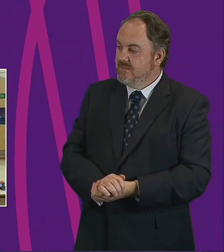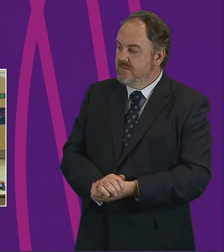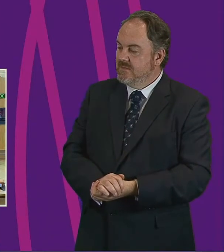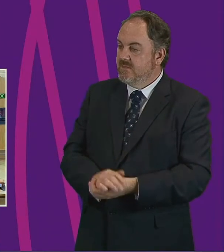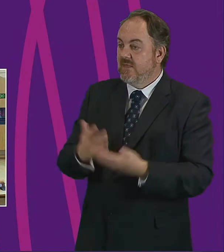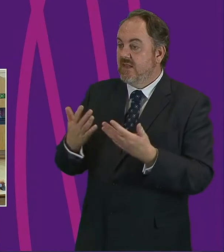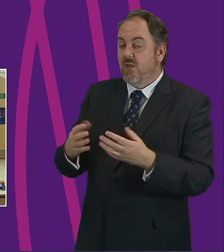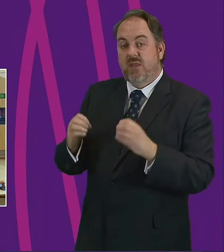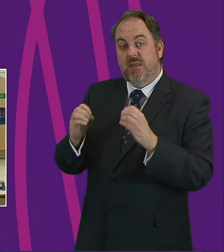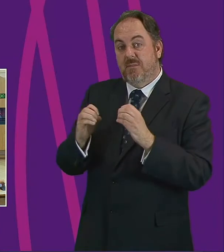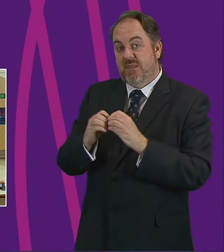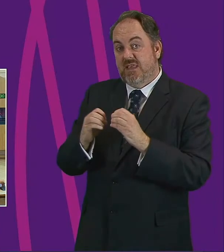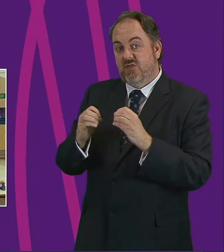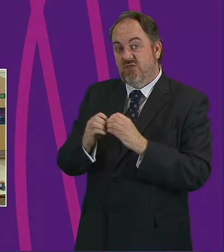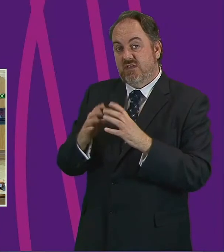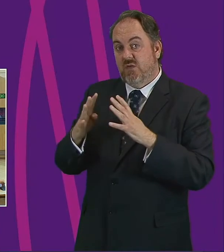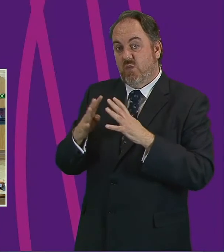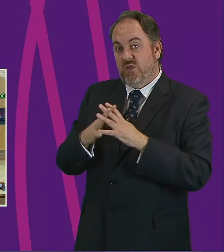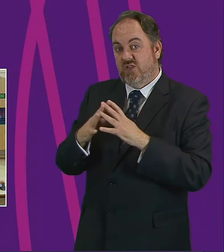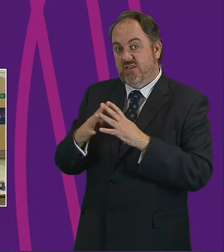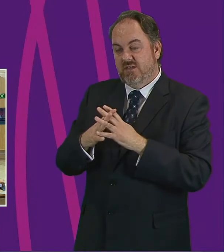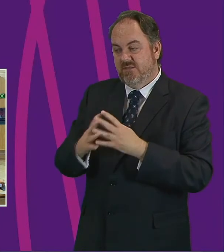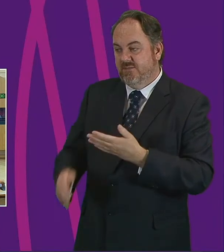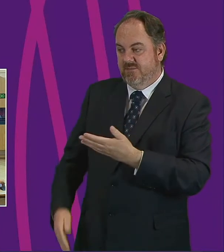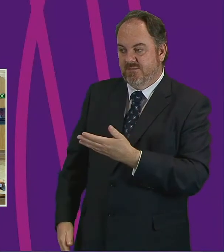Beatrice Wishart, followed by Daniel Johnson.